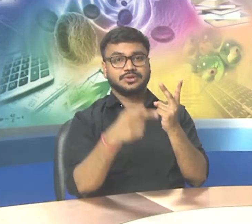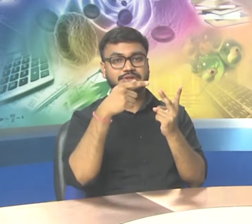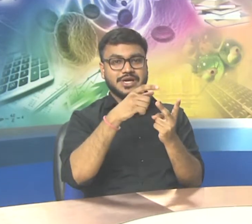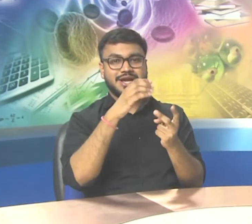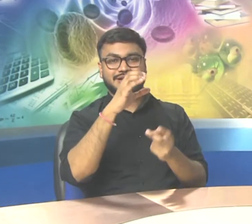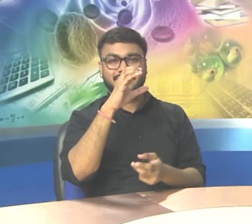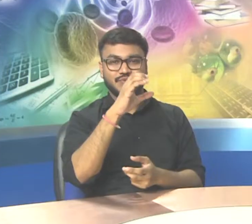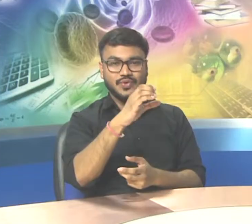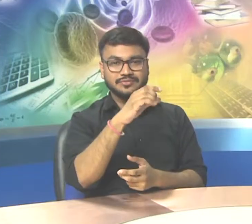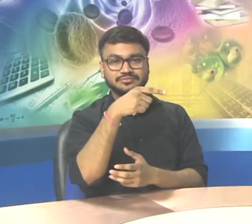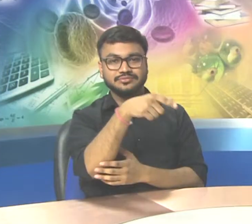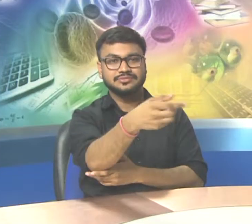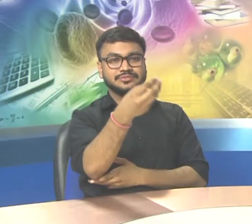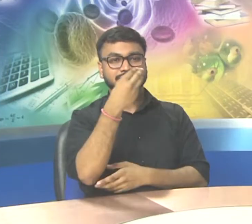Second is